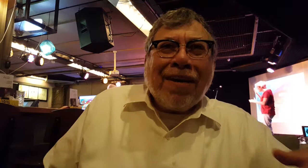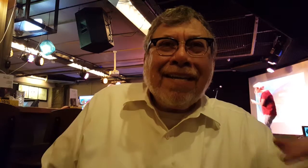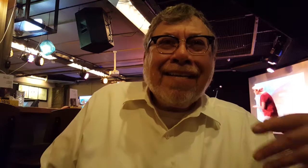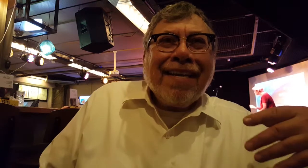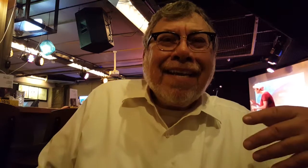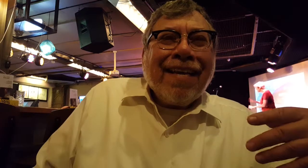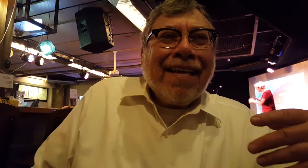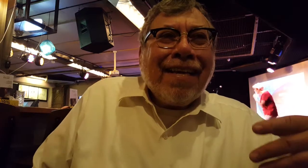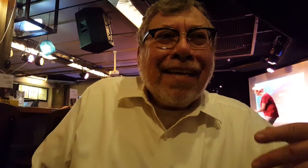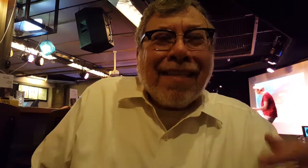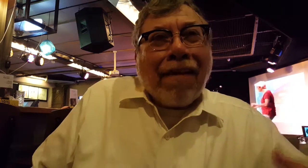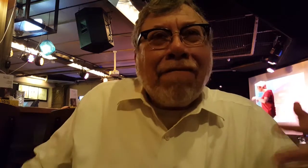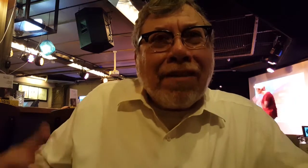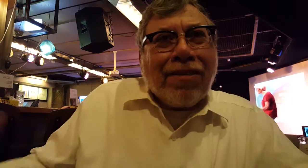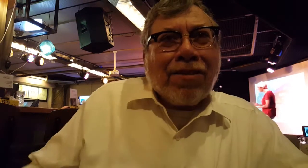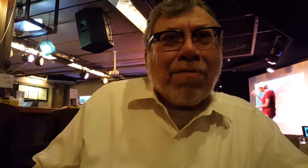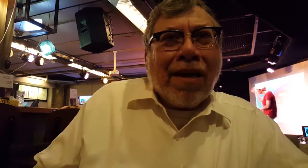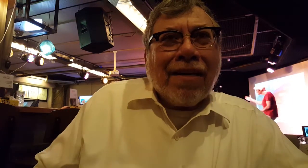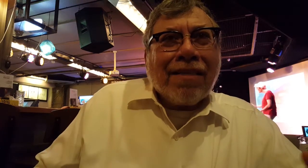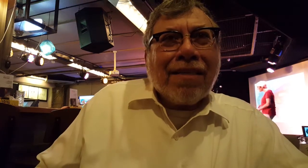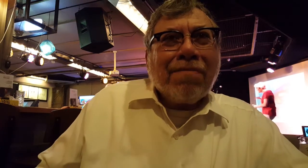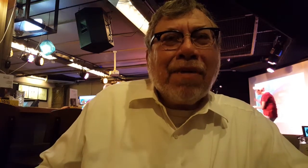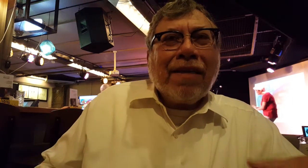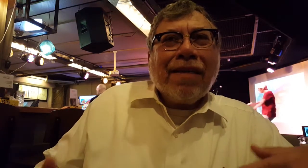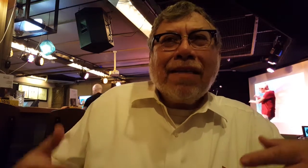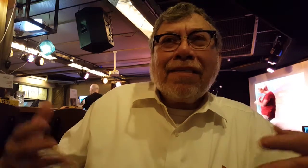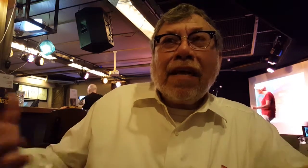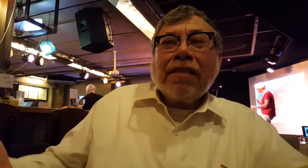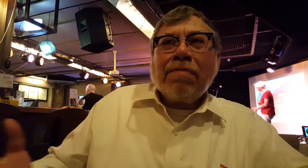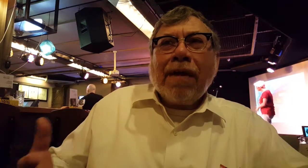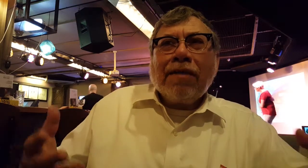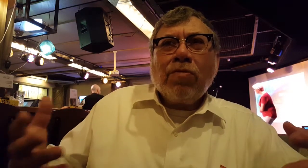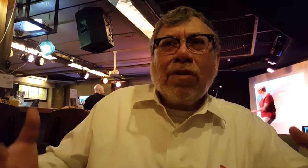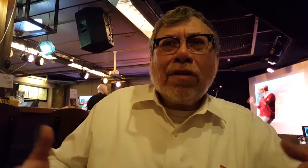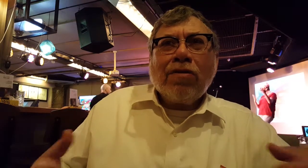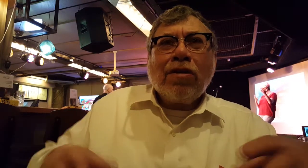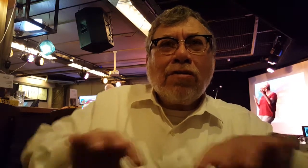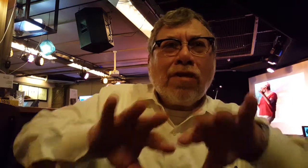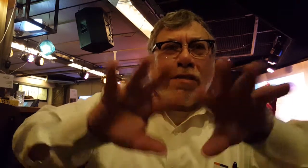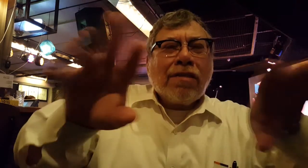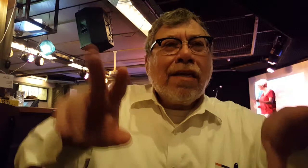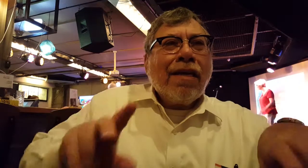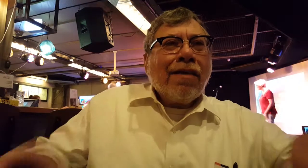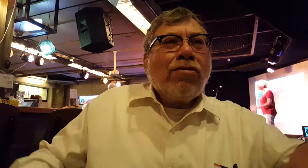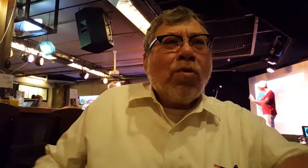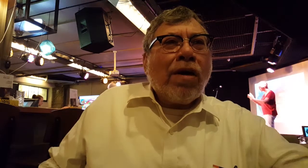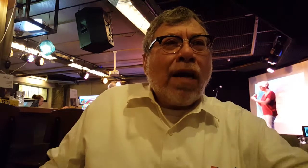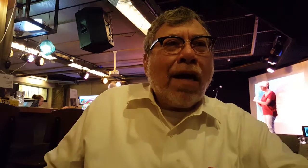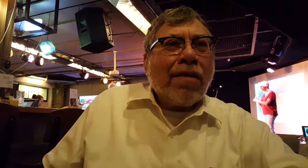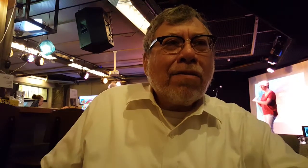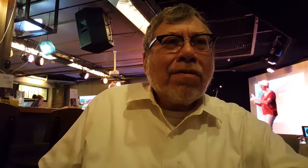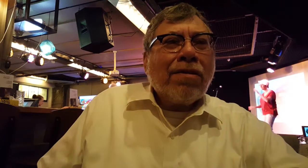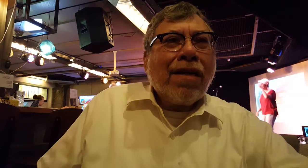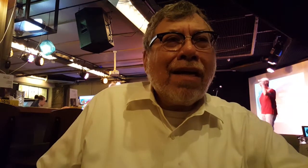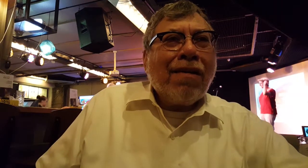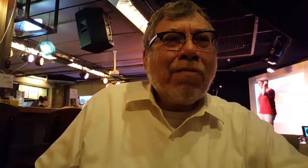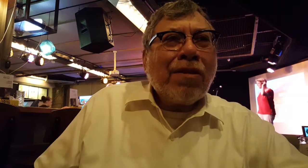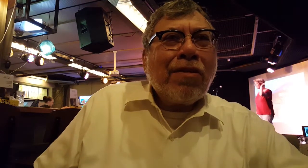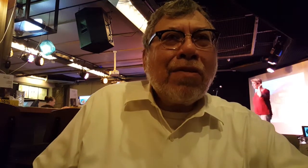join. It's not a physical space, but it is a space where you can just join others with